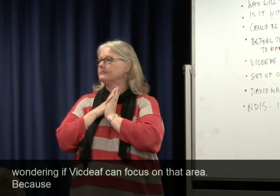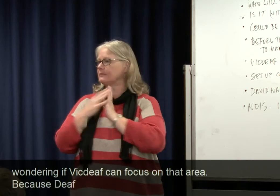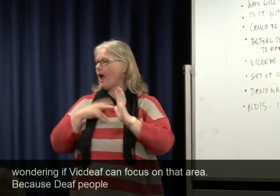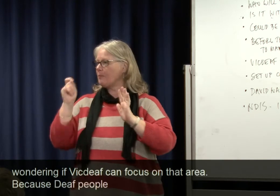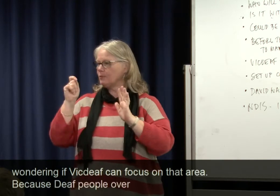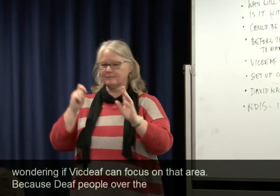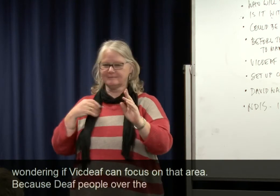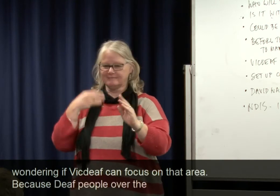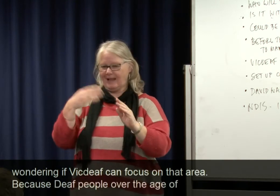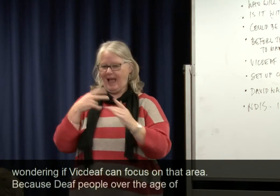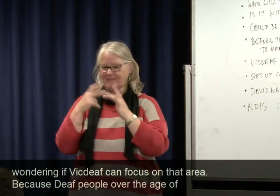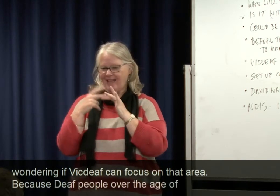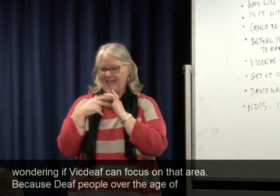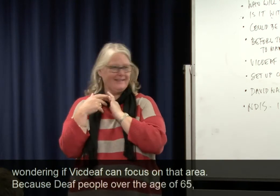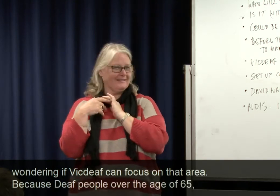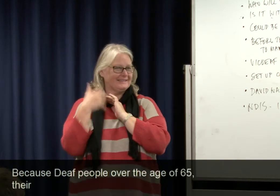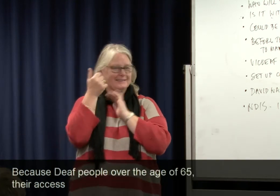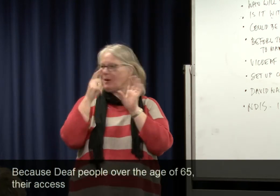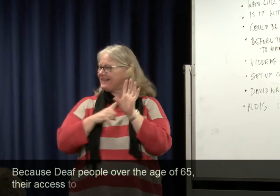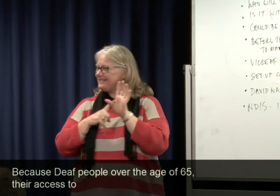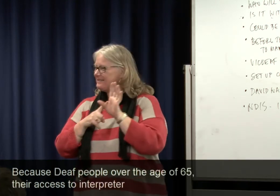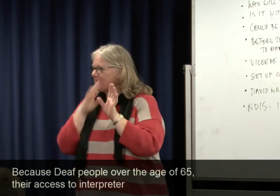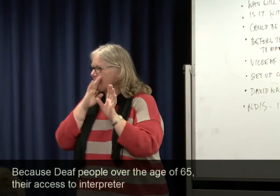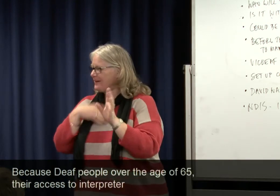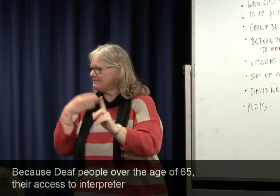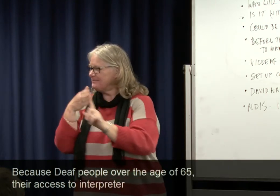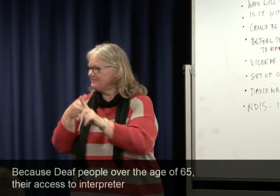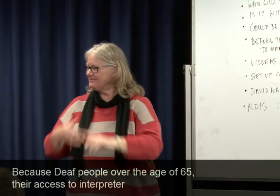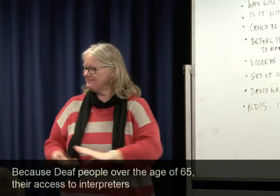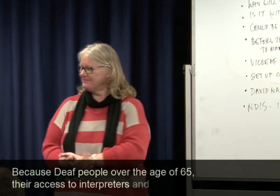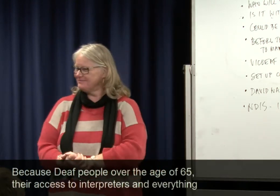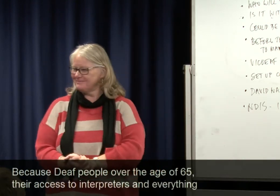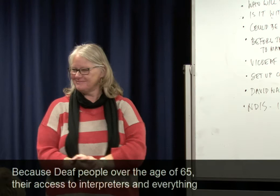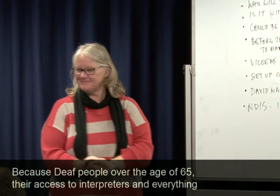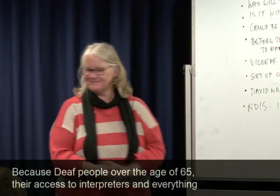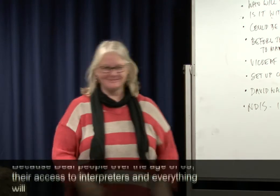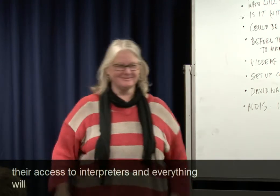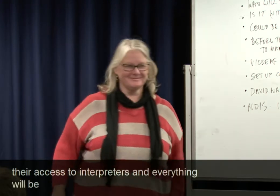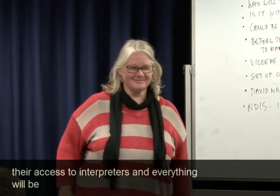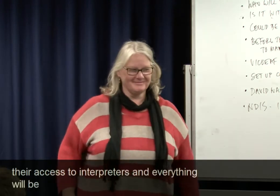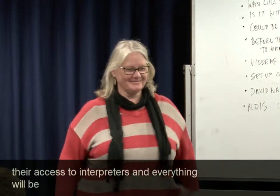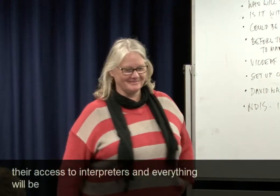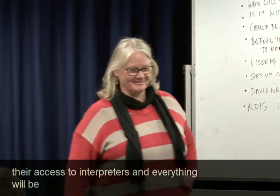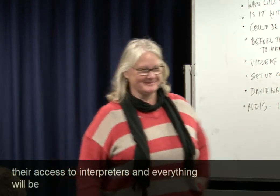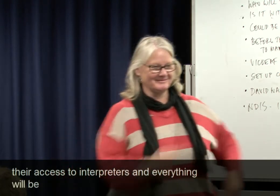their access to interpreters and everything is going to be hugely impacted. I've got another 6 years myself before I get there, but